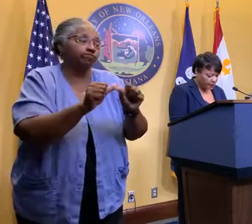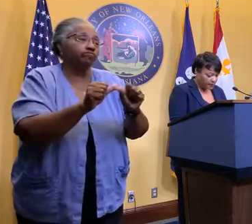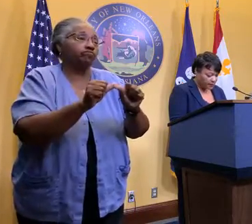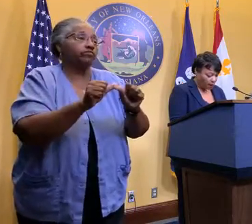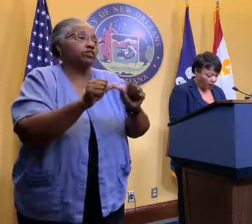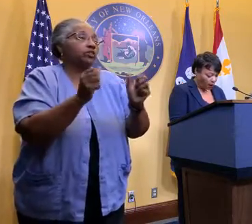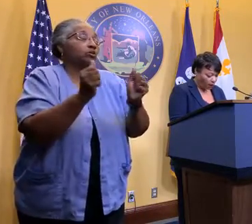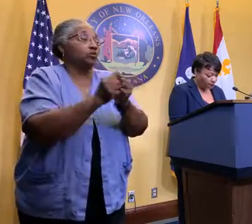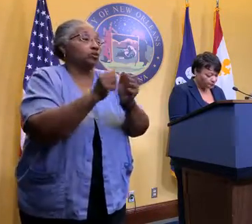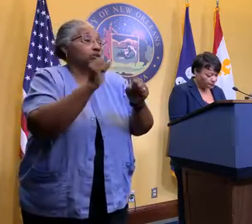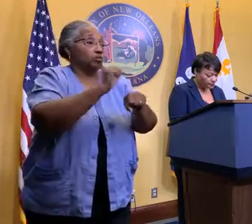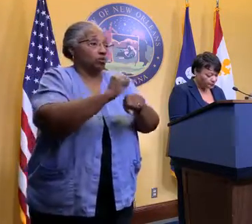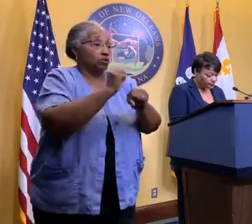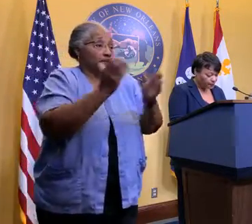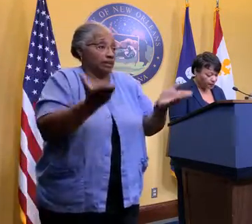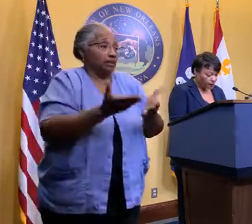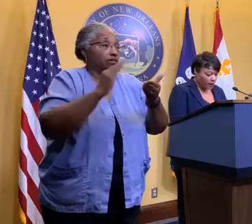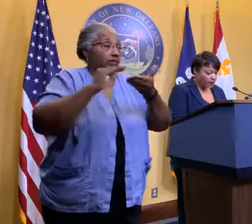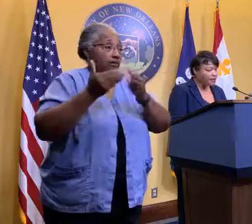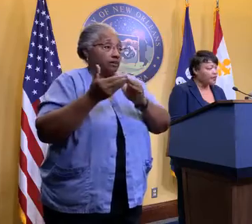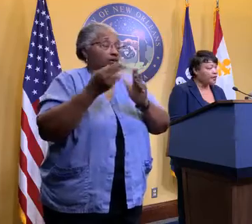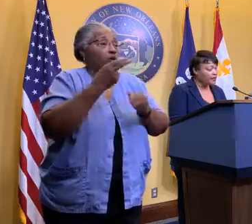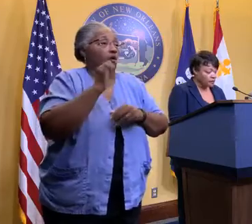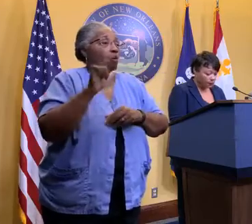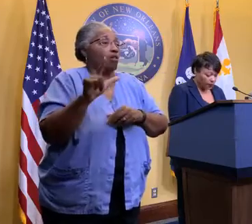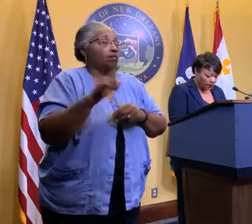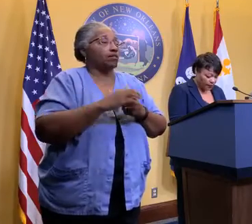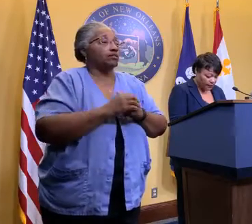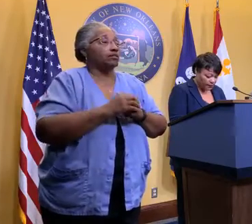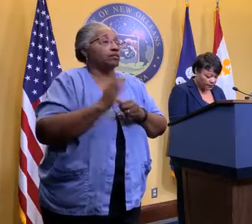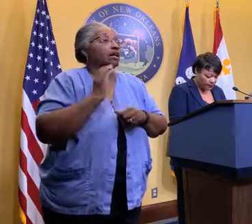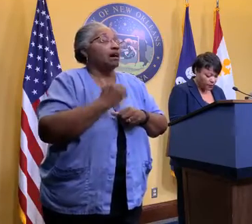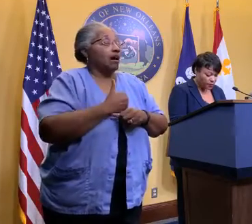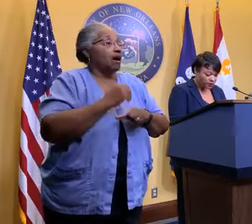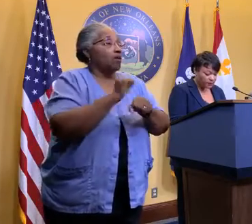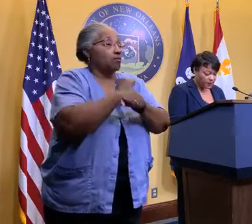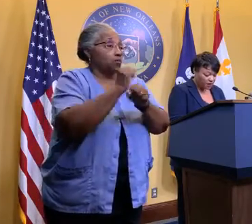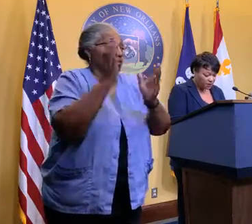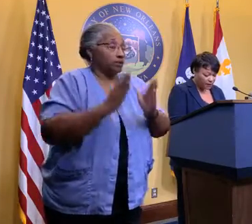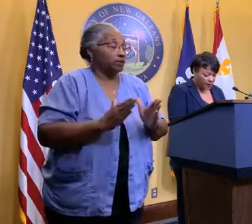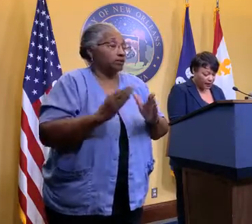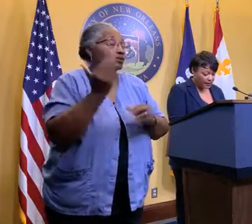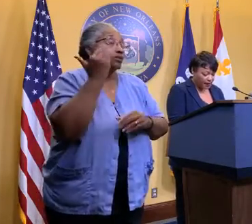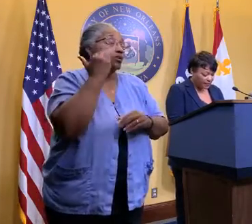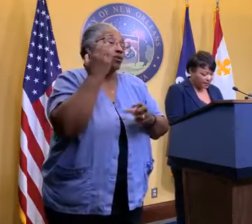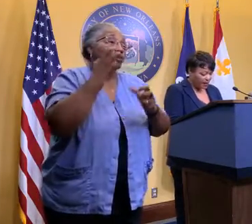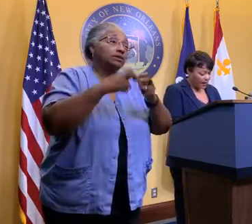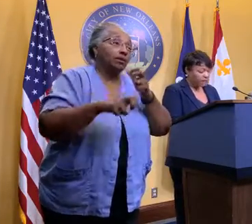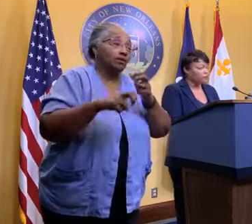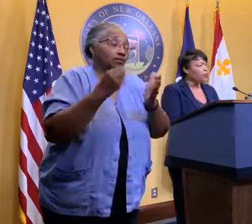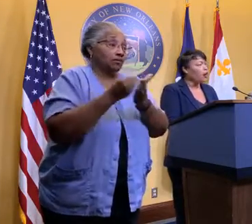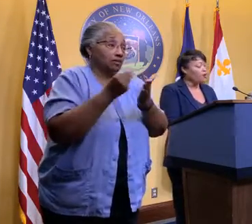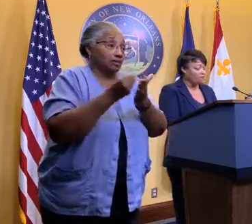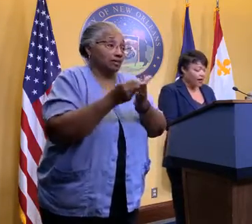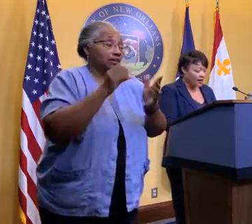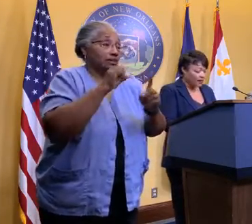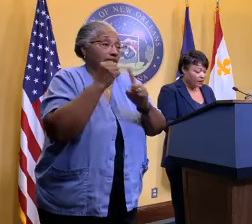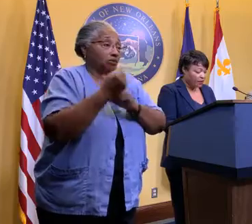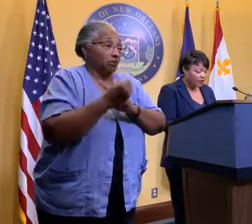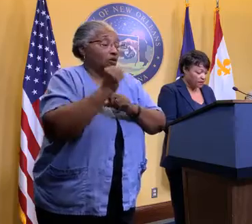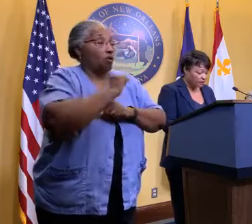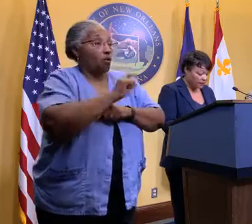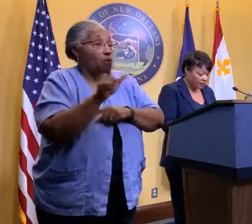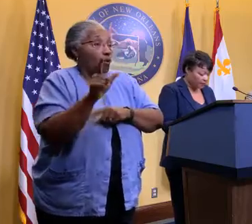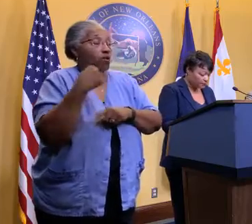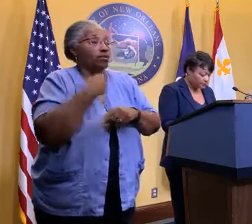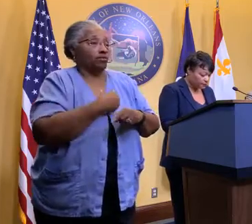within City Hall. Our dedicated employees, and knowing the tough economic times we all